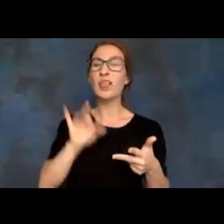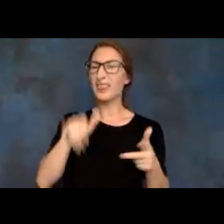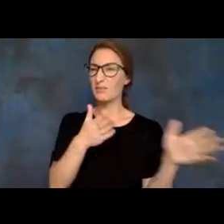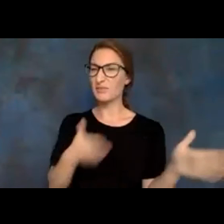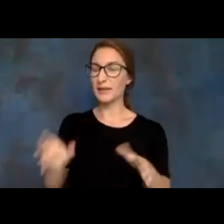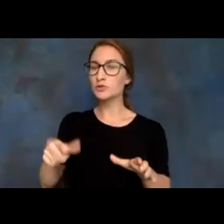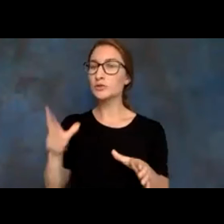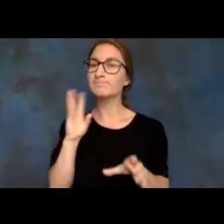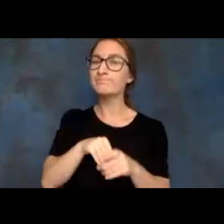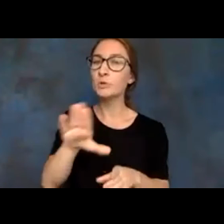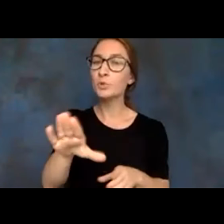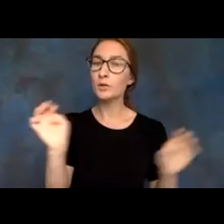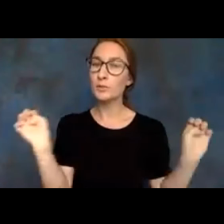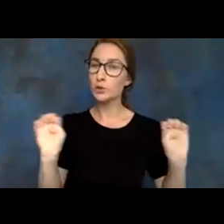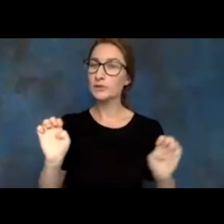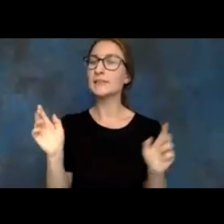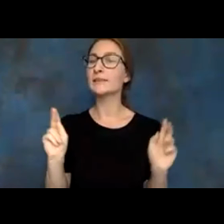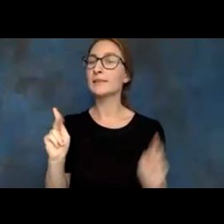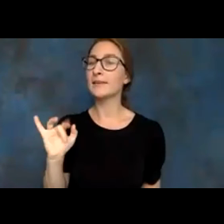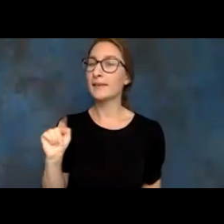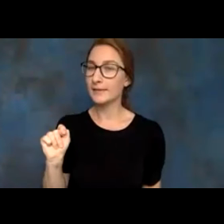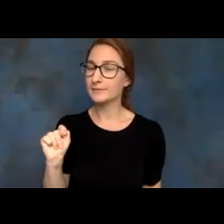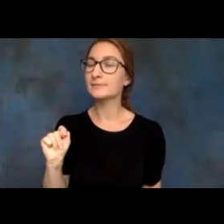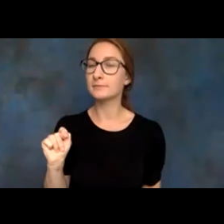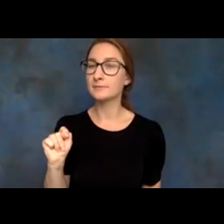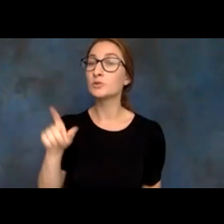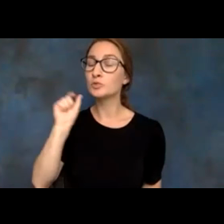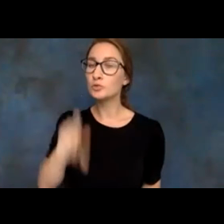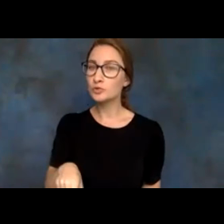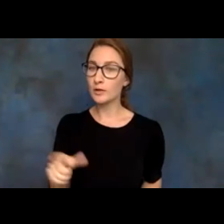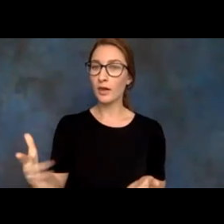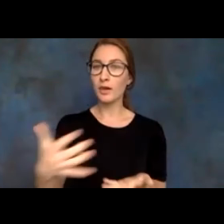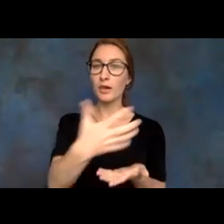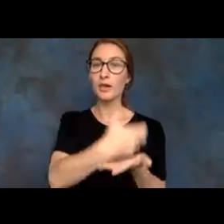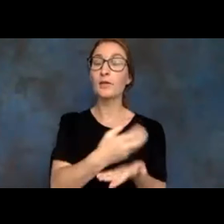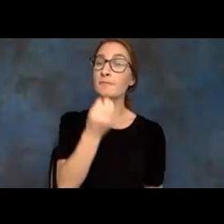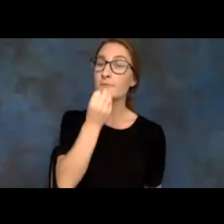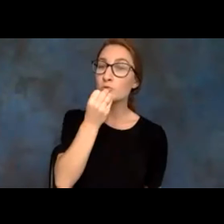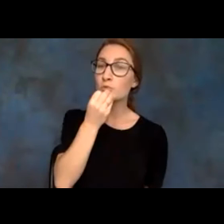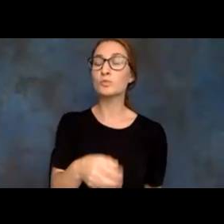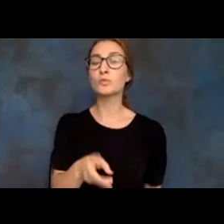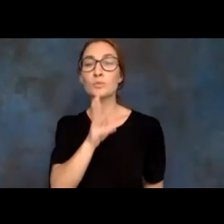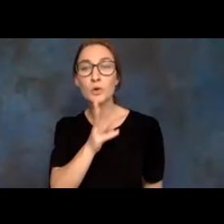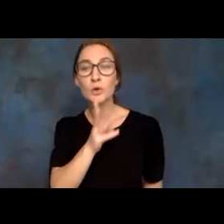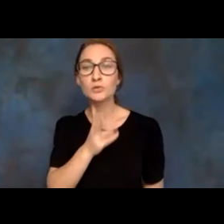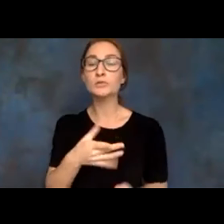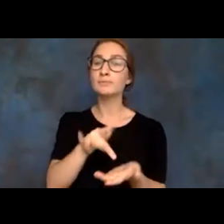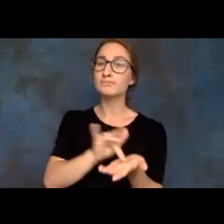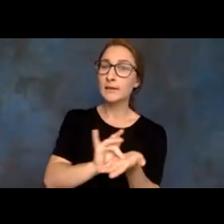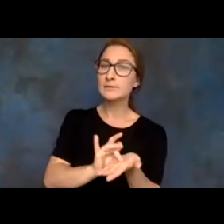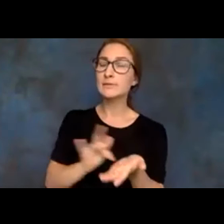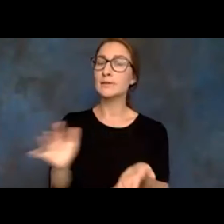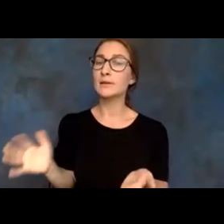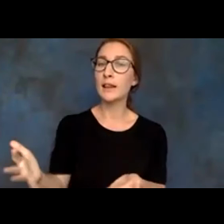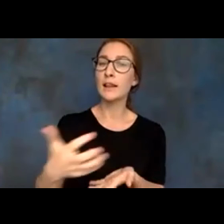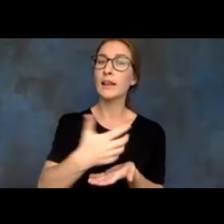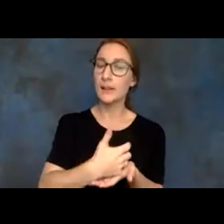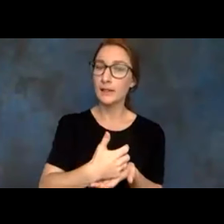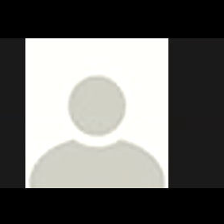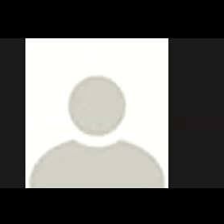And make that emergency kit. Make sure you have food, water, medications. Don't forget stuff